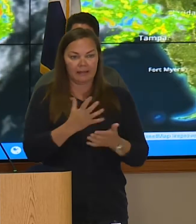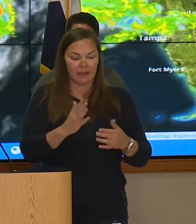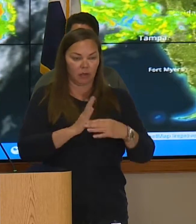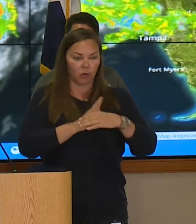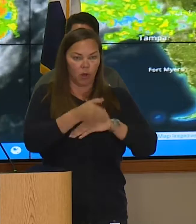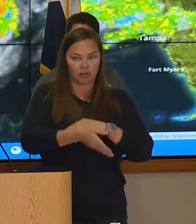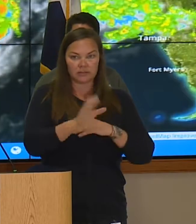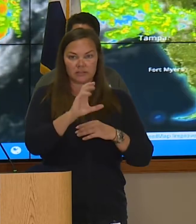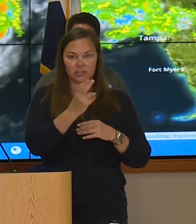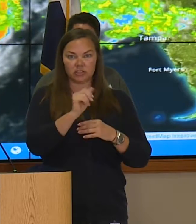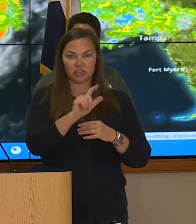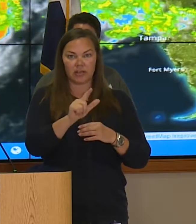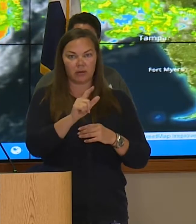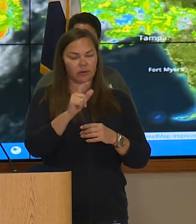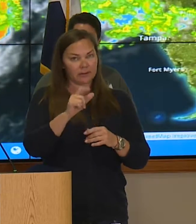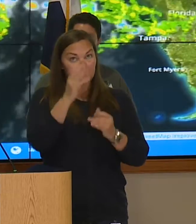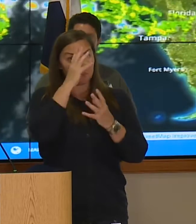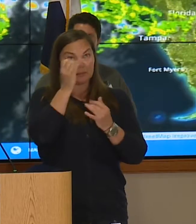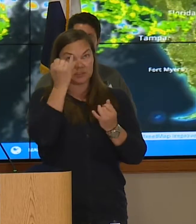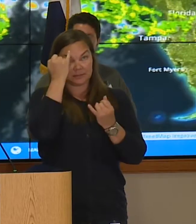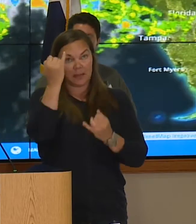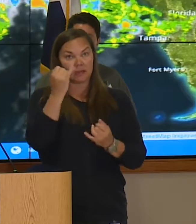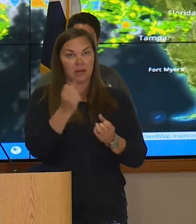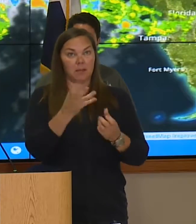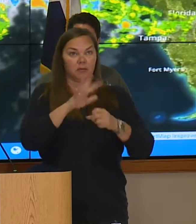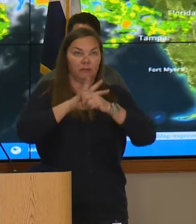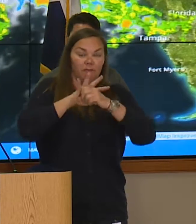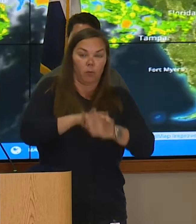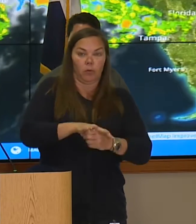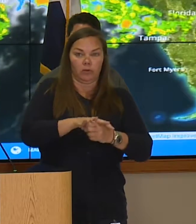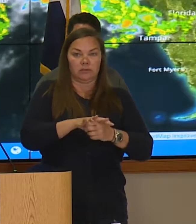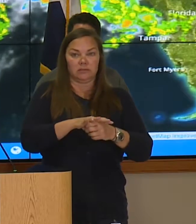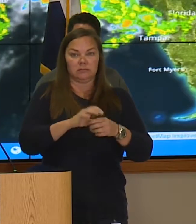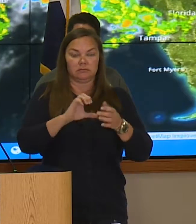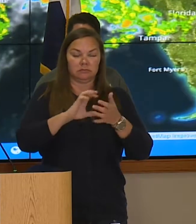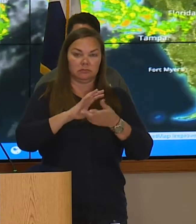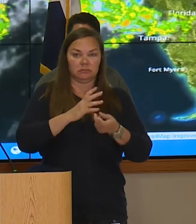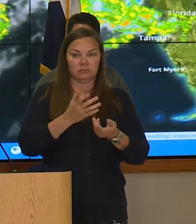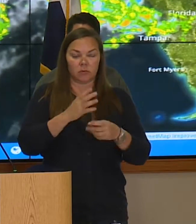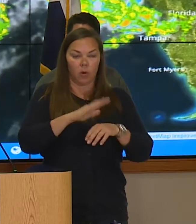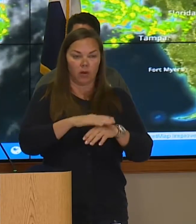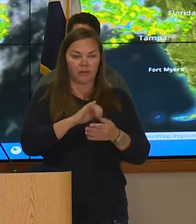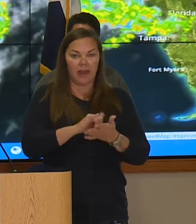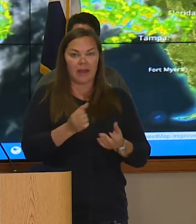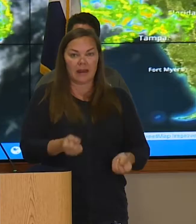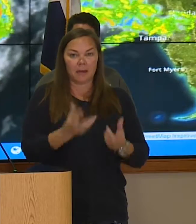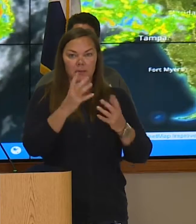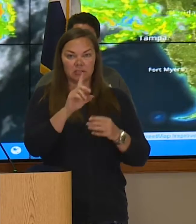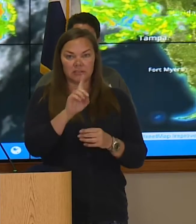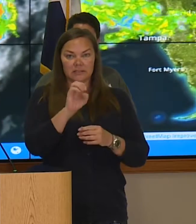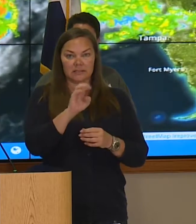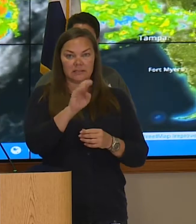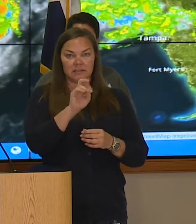of force that is being placed against these structures and the amount of debris that is coming down some of these watersheds right